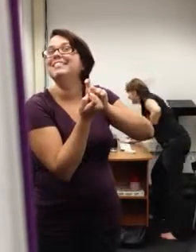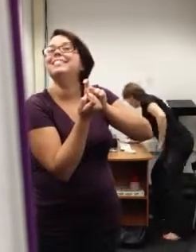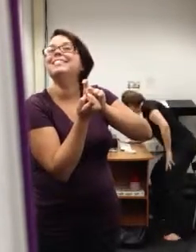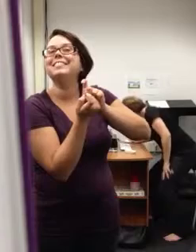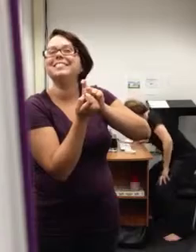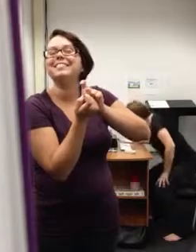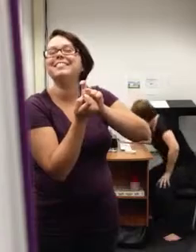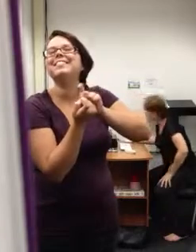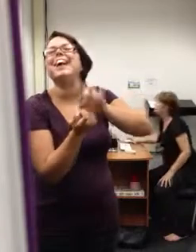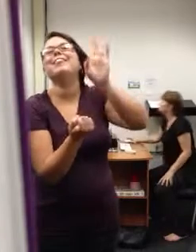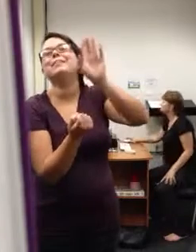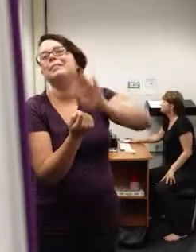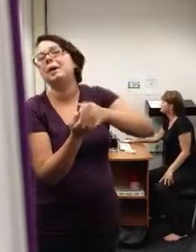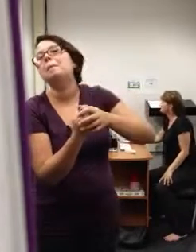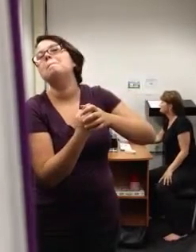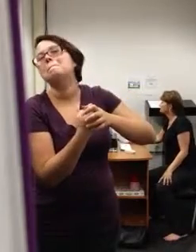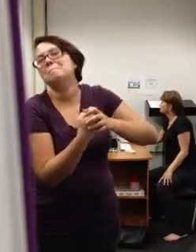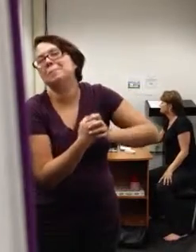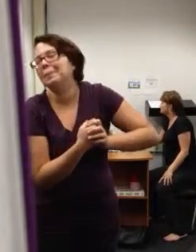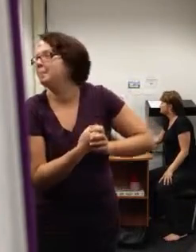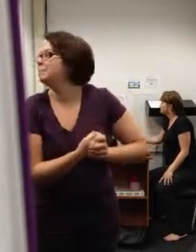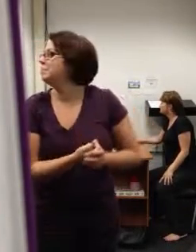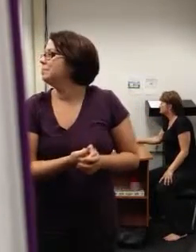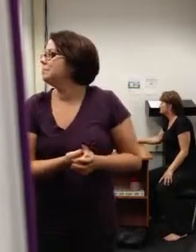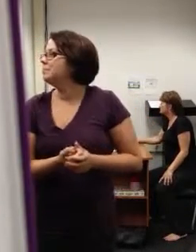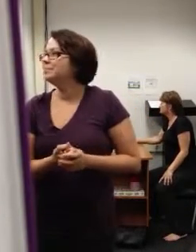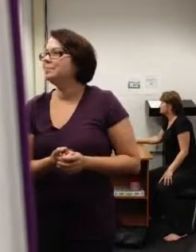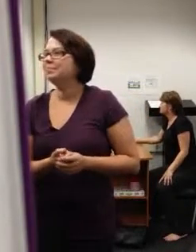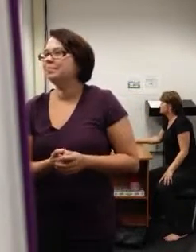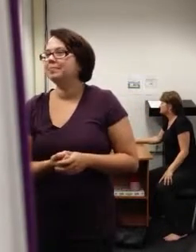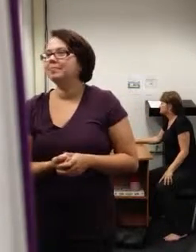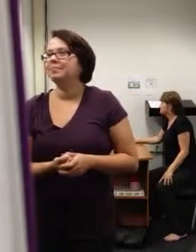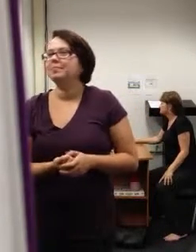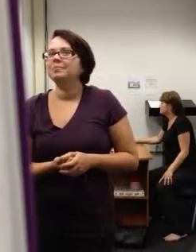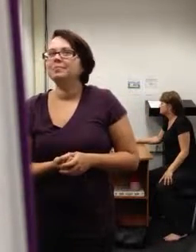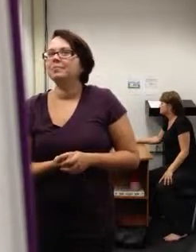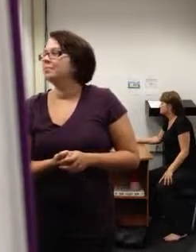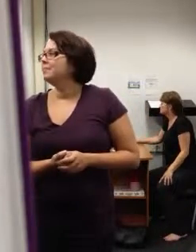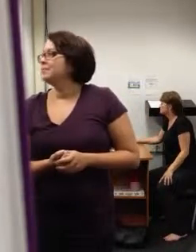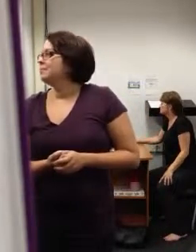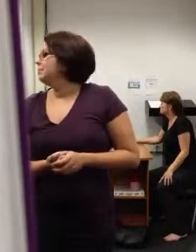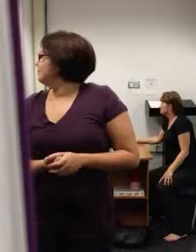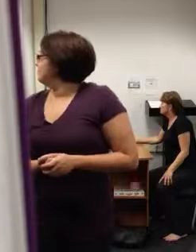Oh, come on. Hey, girl. It's so funny because when I look down this way, it's like everyone's.